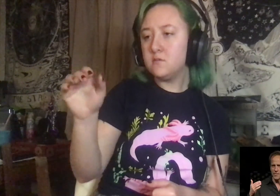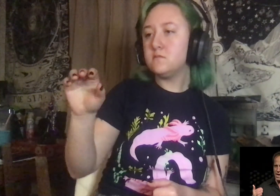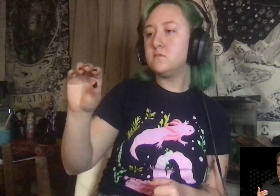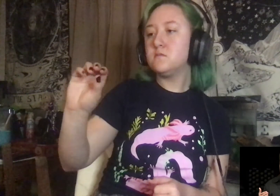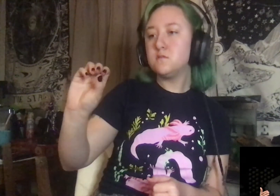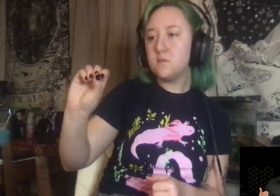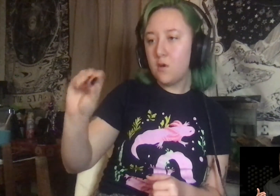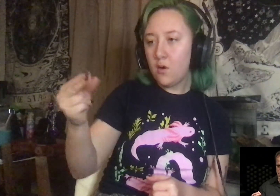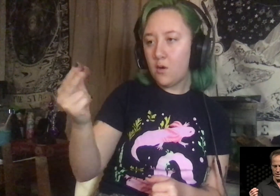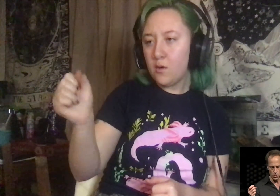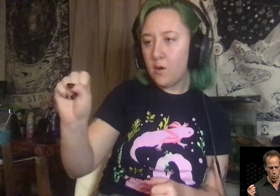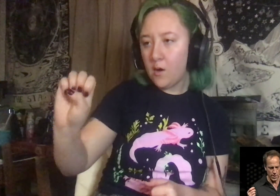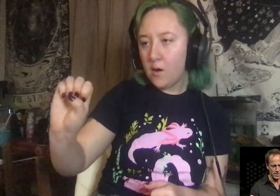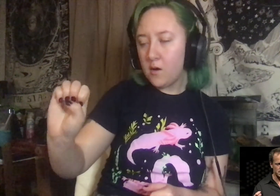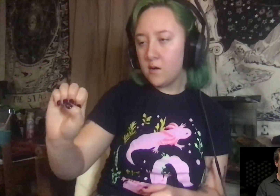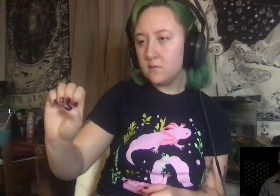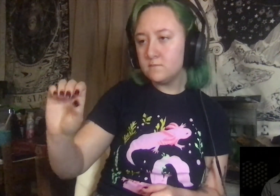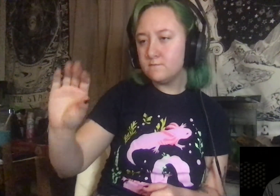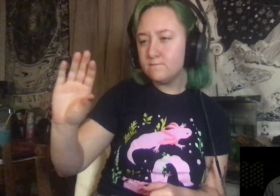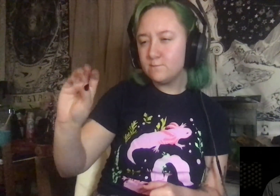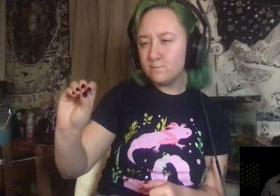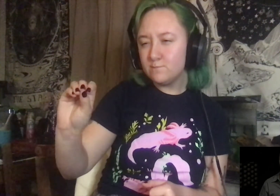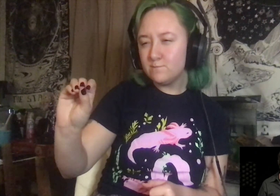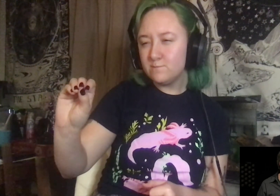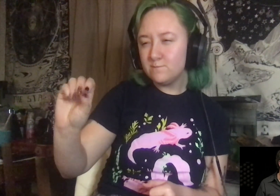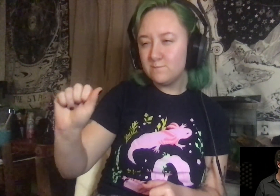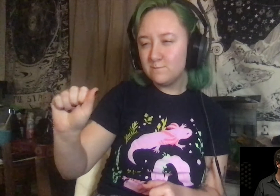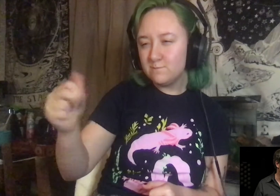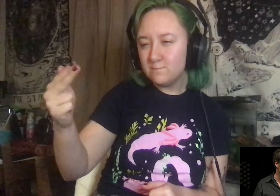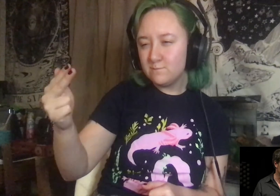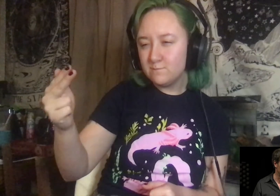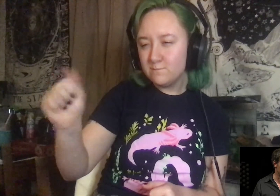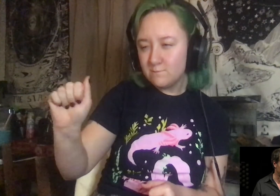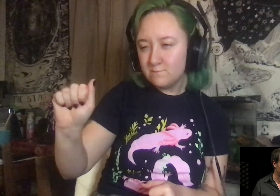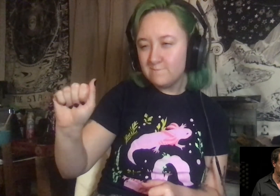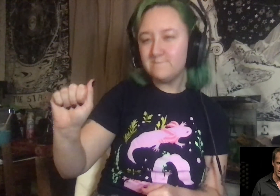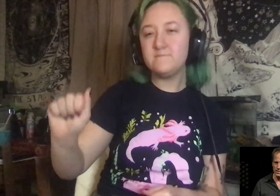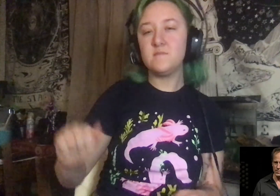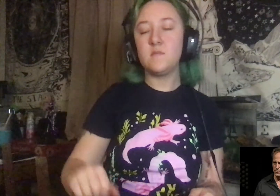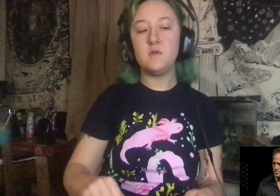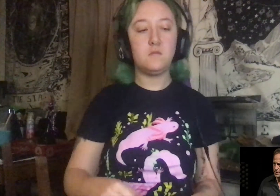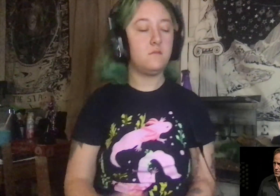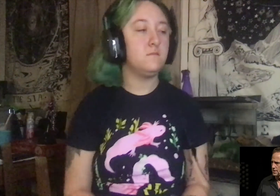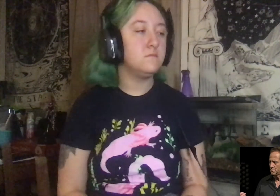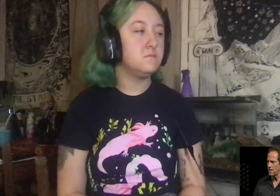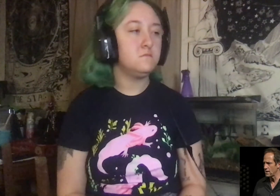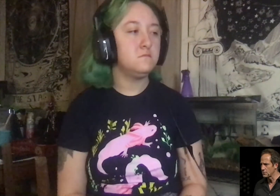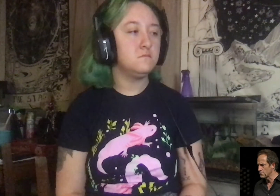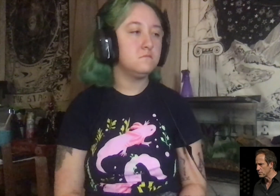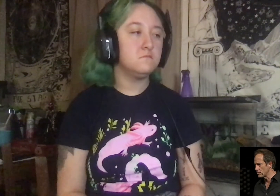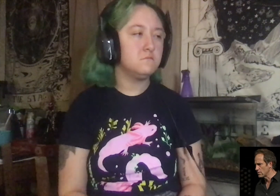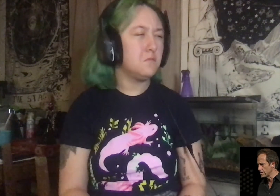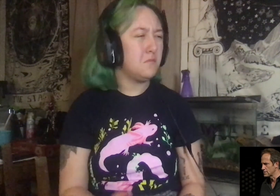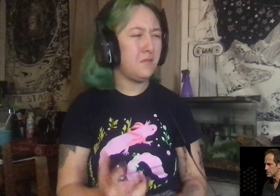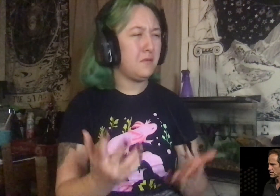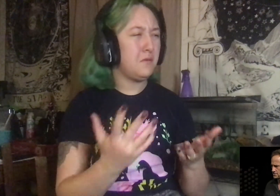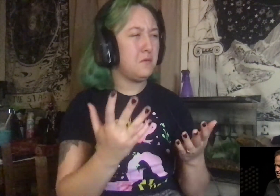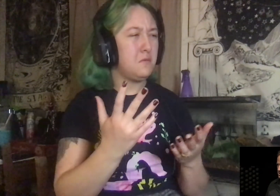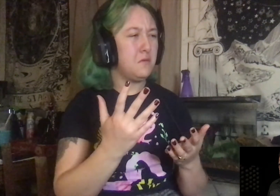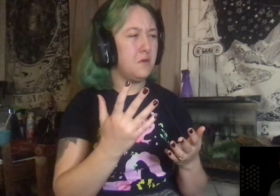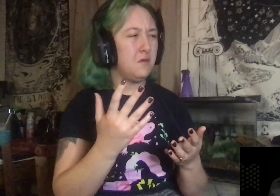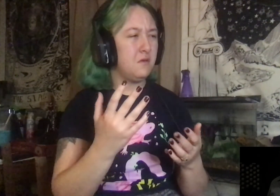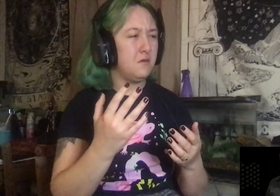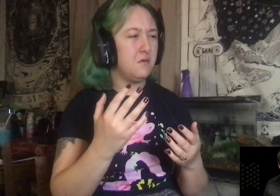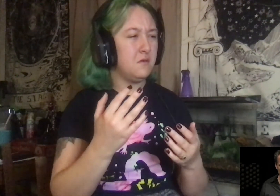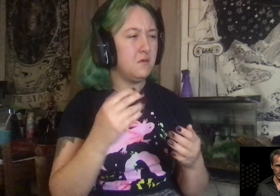but in that moment, what he said next can't be repeated in the lower 48. It can't be repeated on any factory floor or any construction